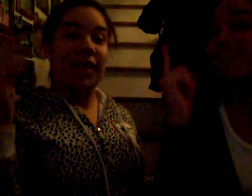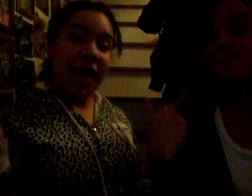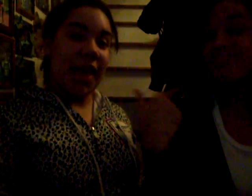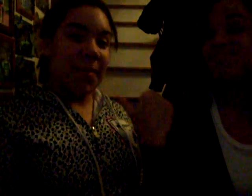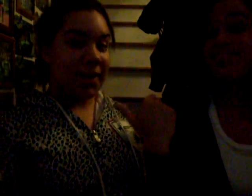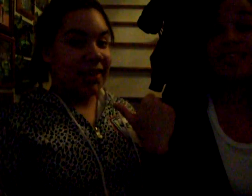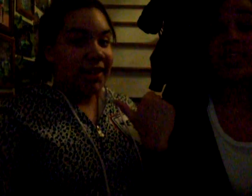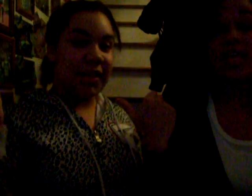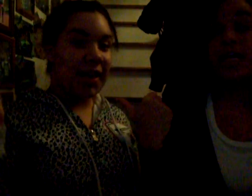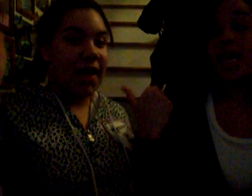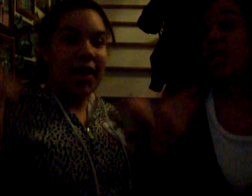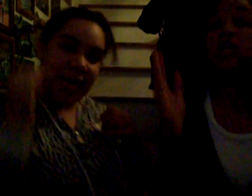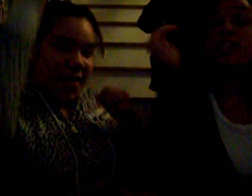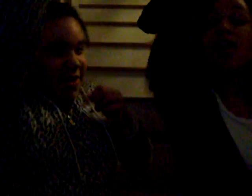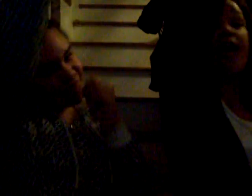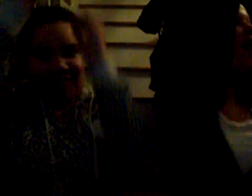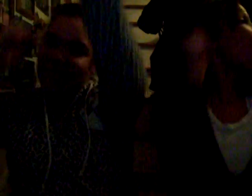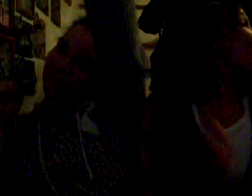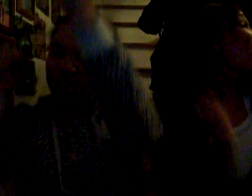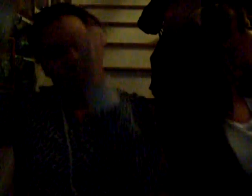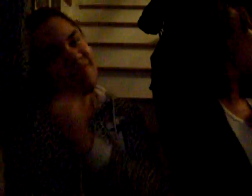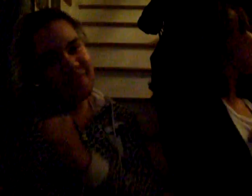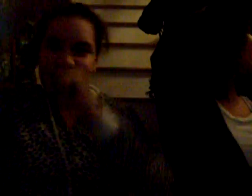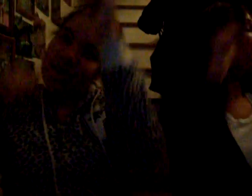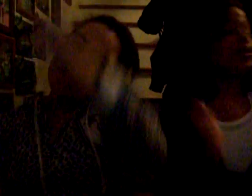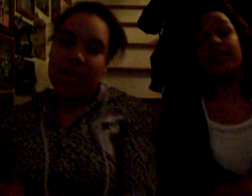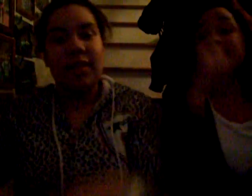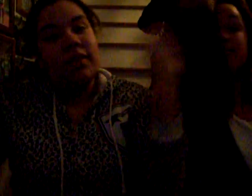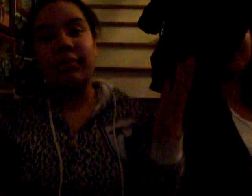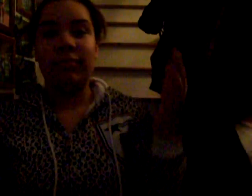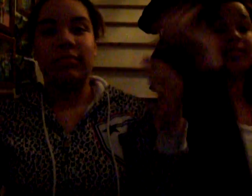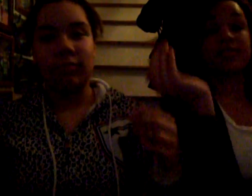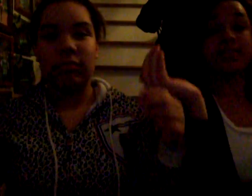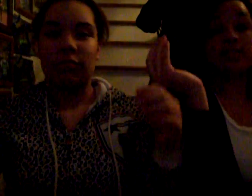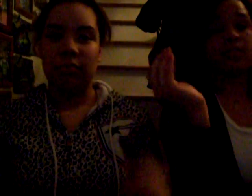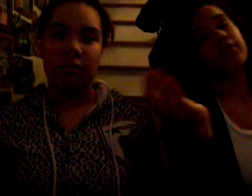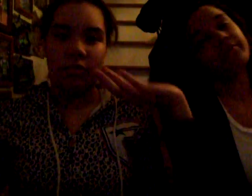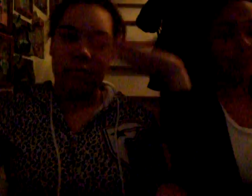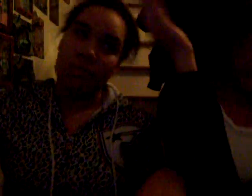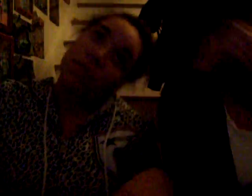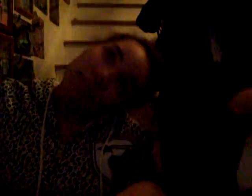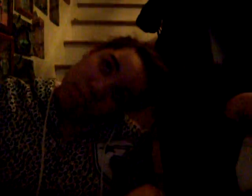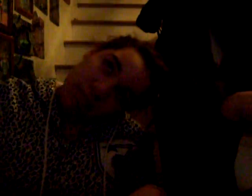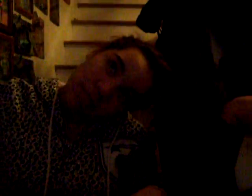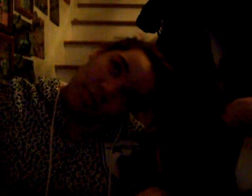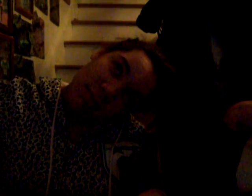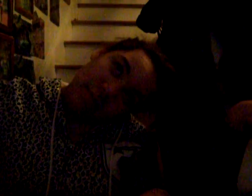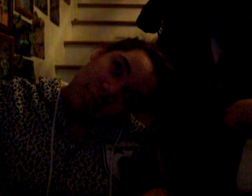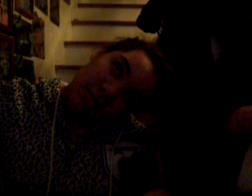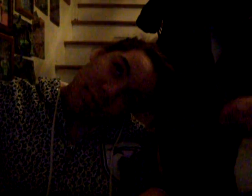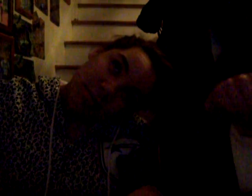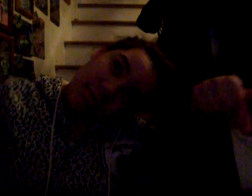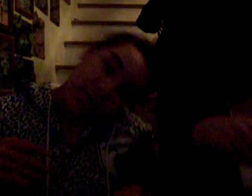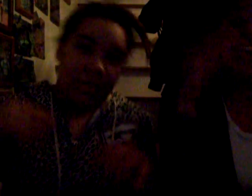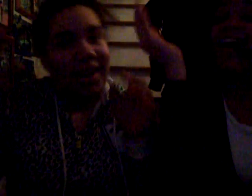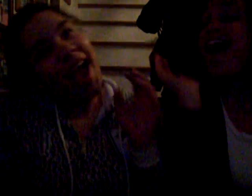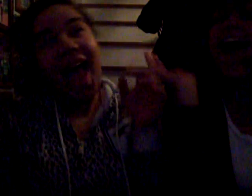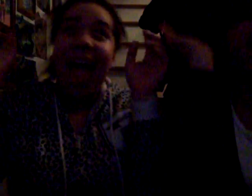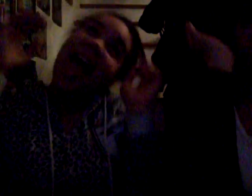same energy Now we're dead, battery Used to laugh